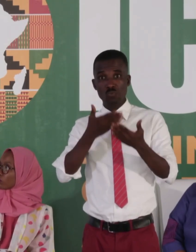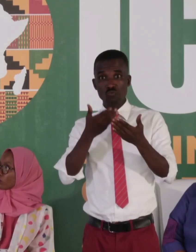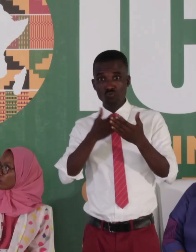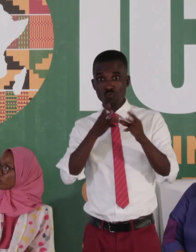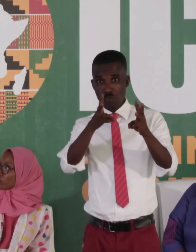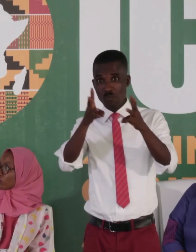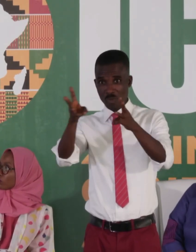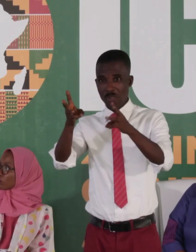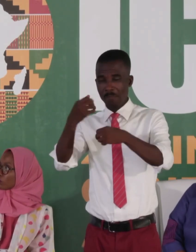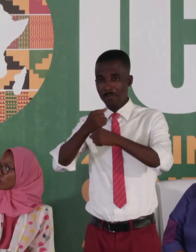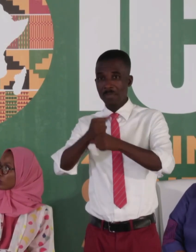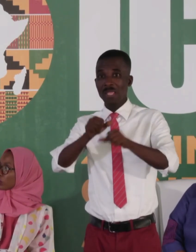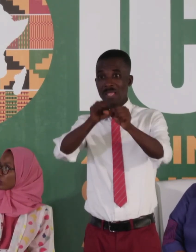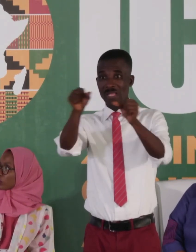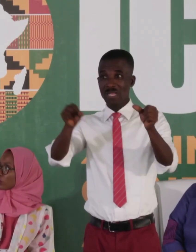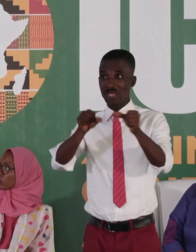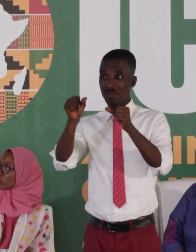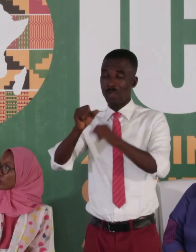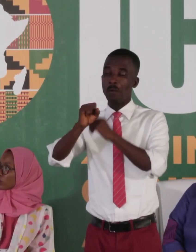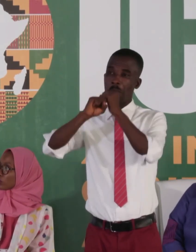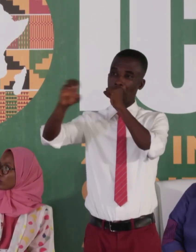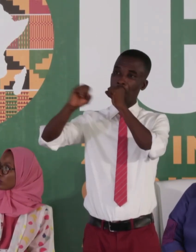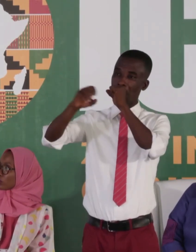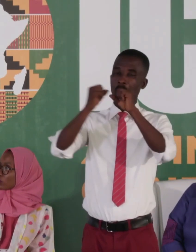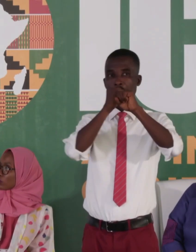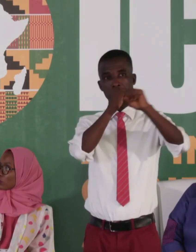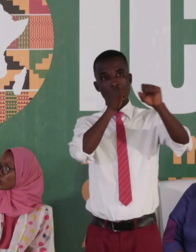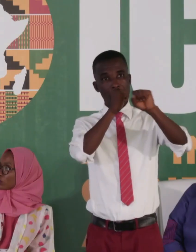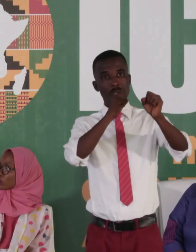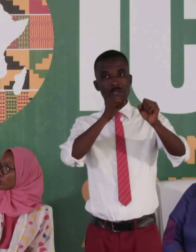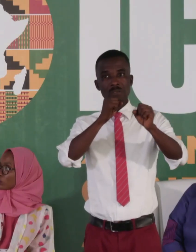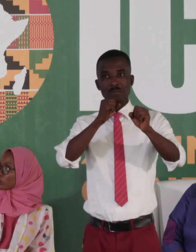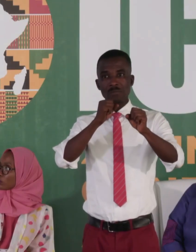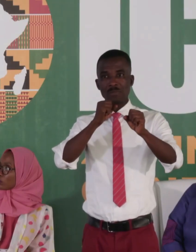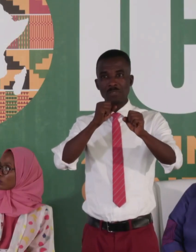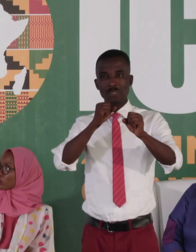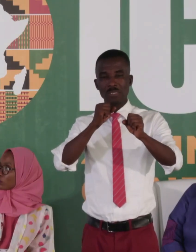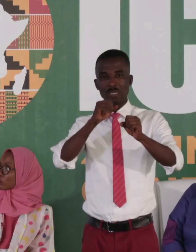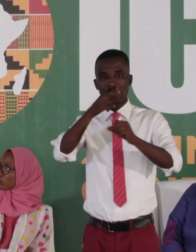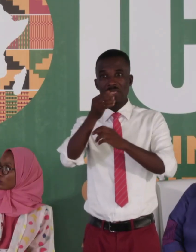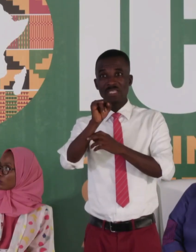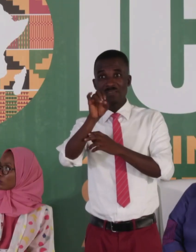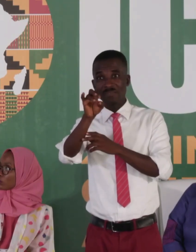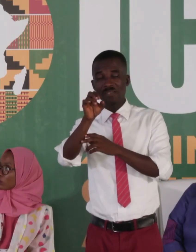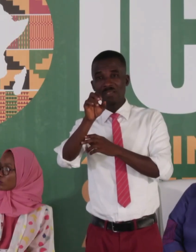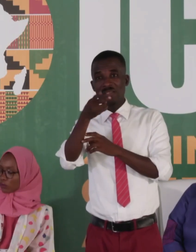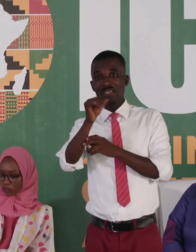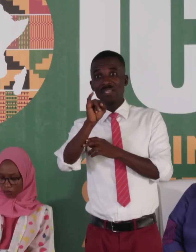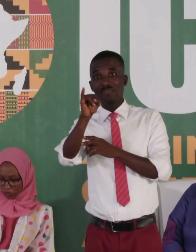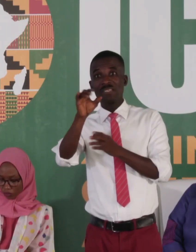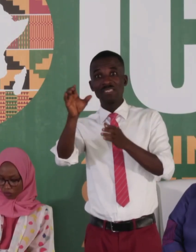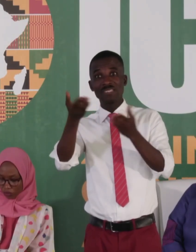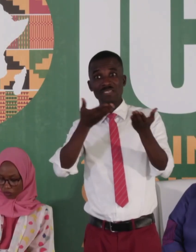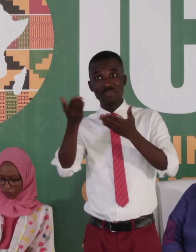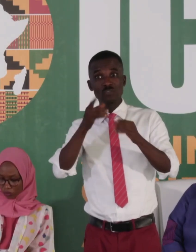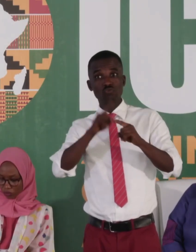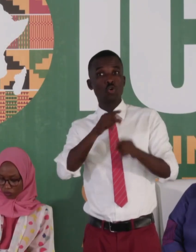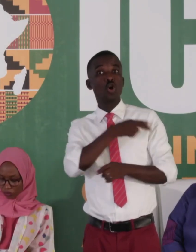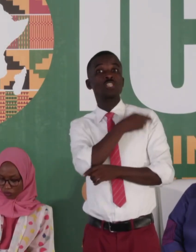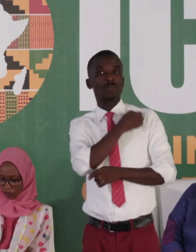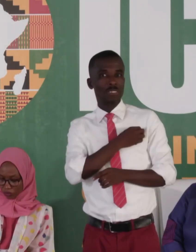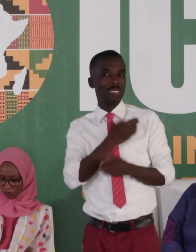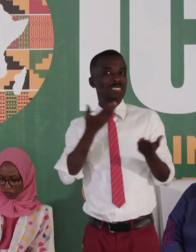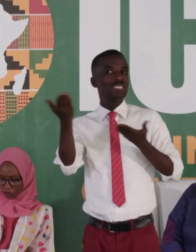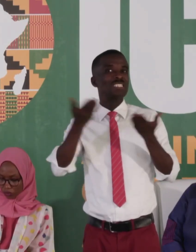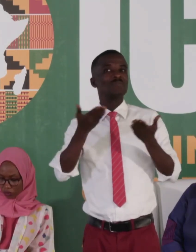enhance community-based outreach, and integrate HIV services into emergency health strategies.